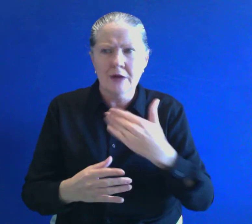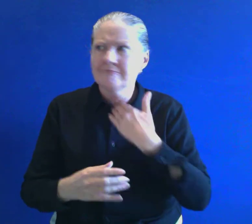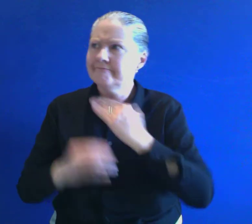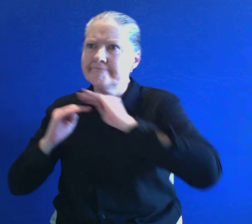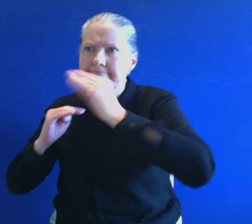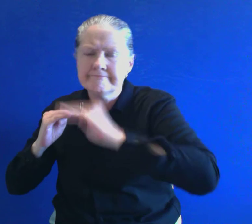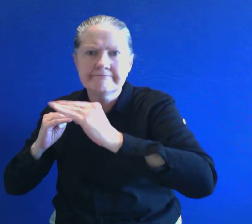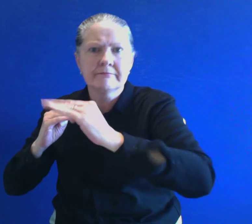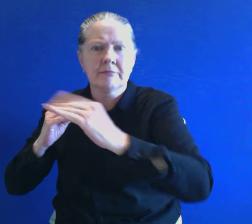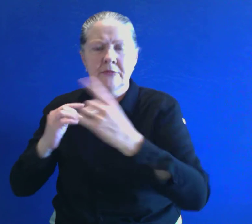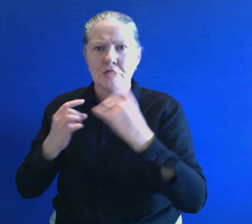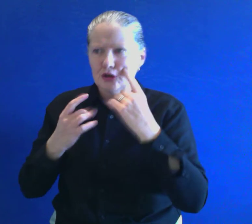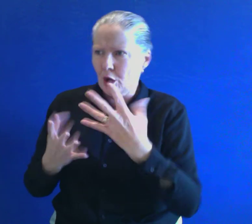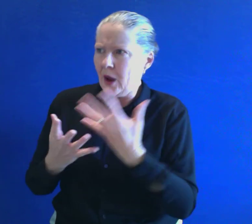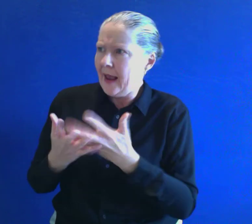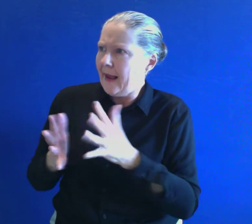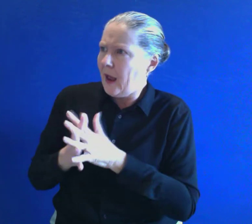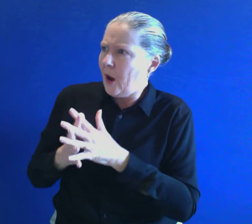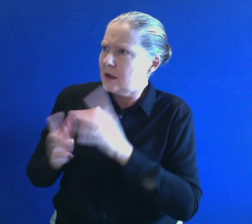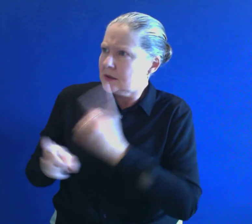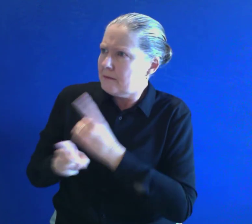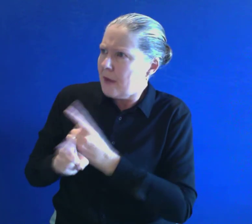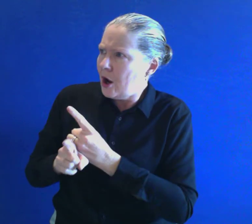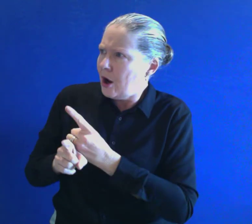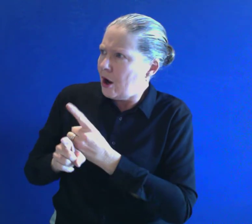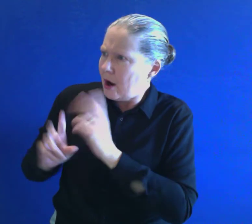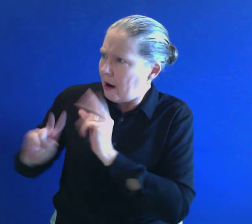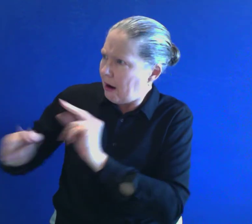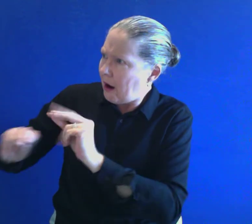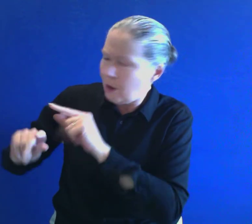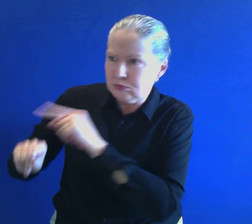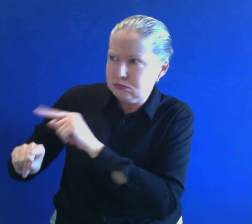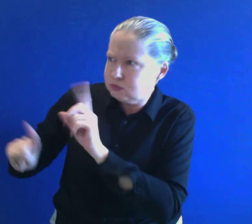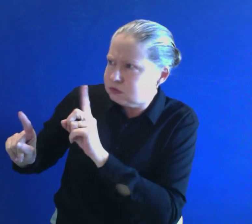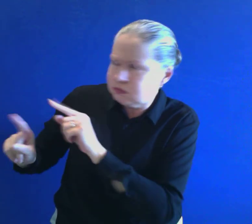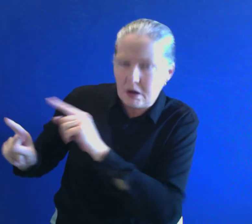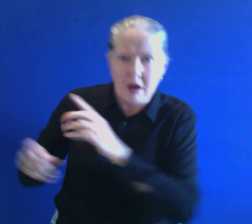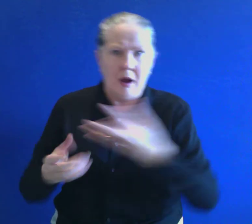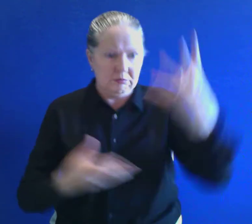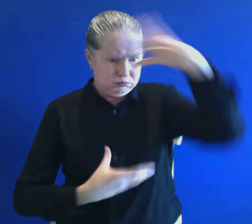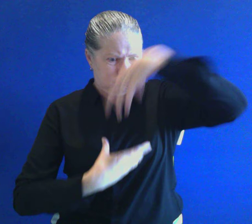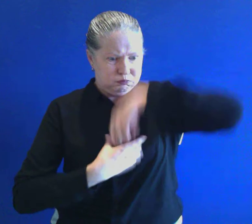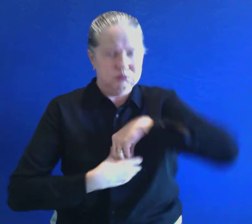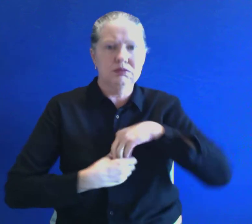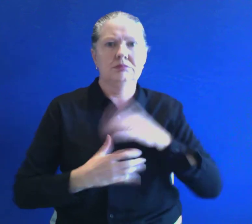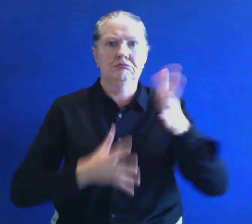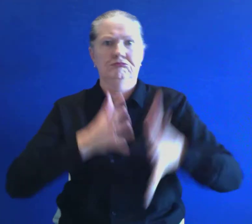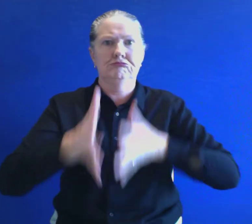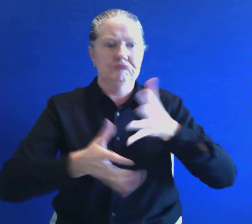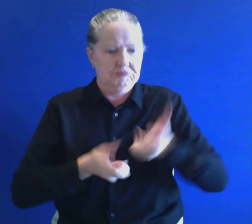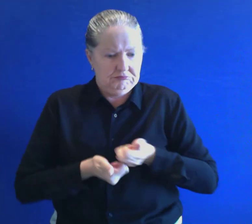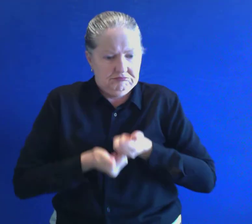use spoken language and we stress particular words or we make particular language choices and that's all conveyed with an